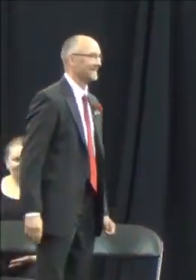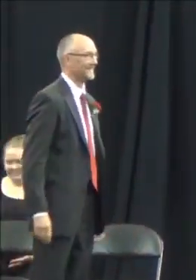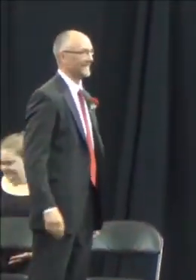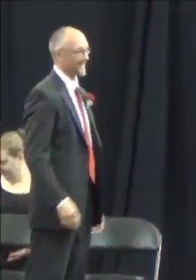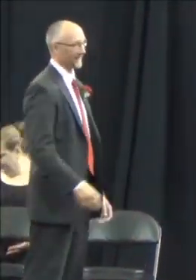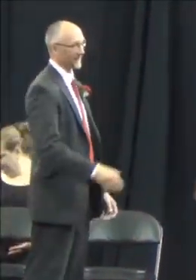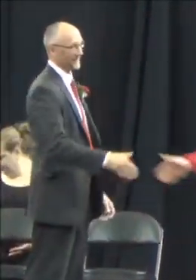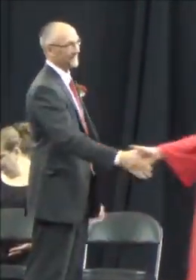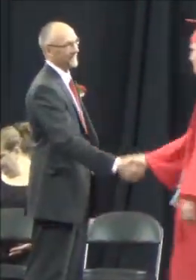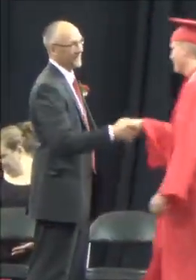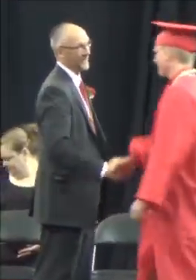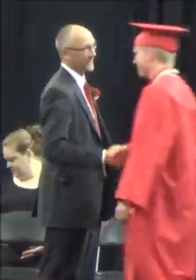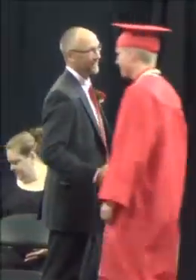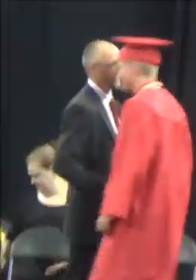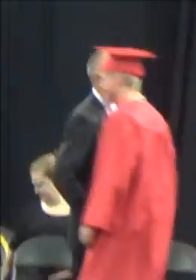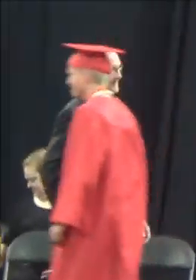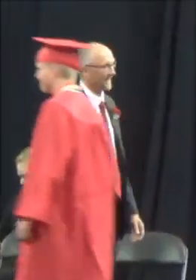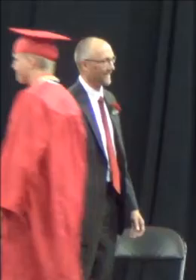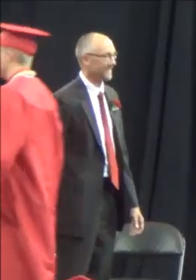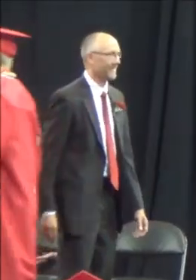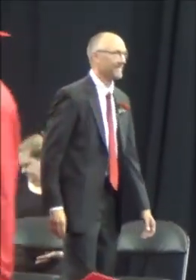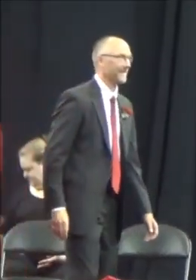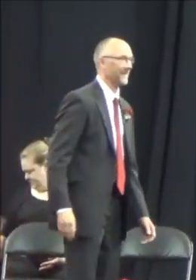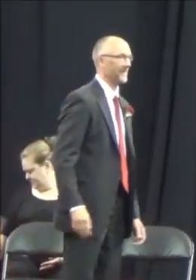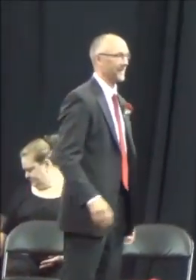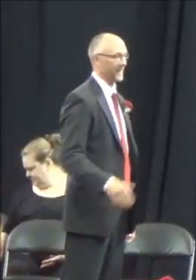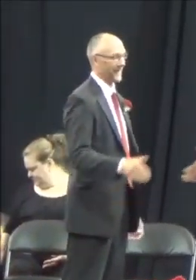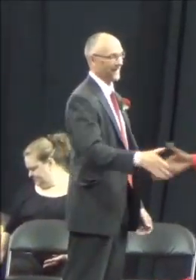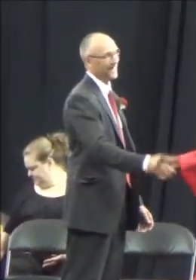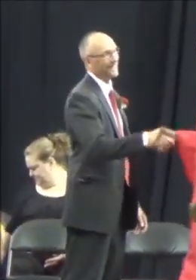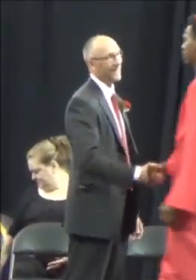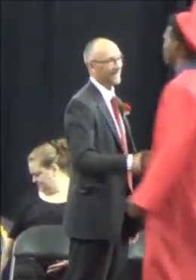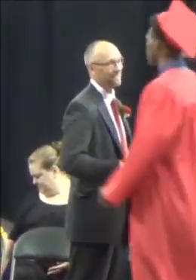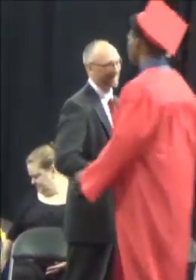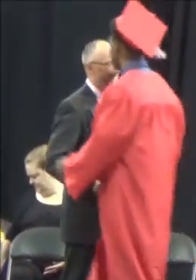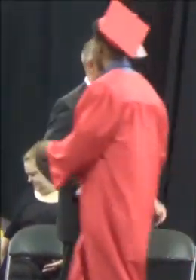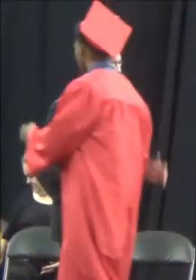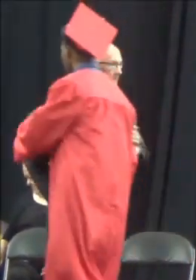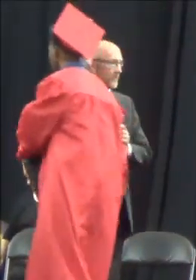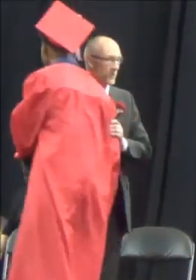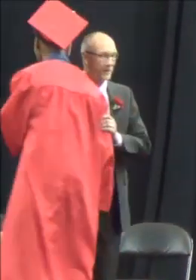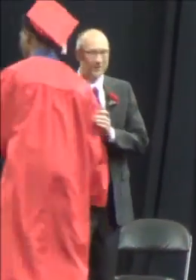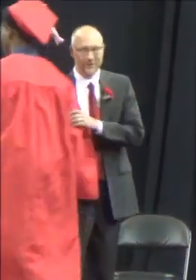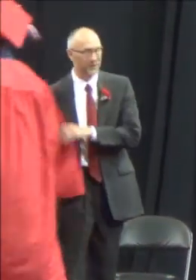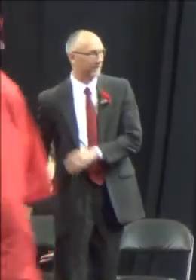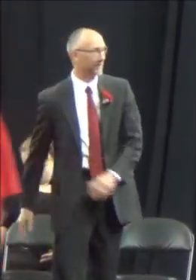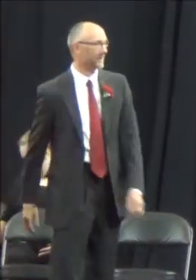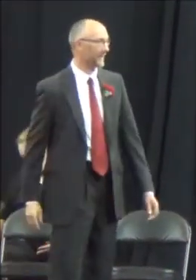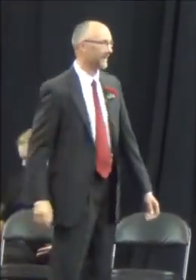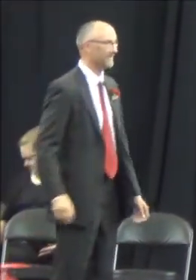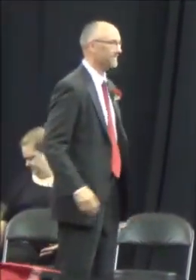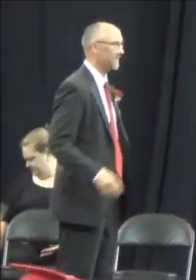Golden G. Brown. Tremonte D. Brown.